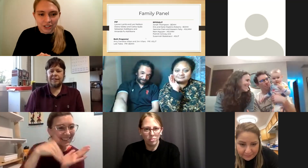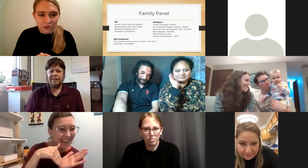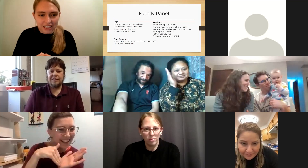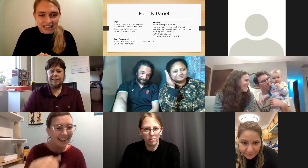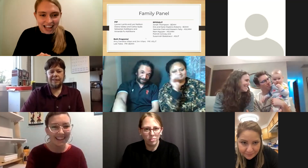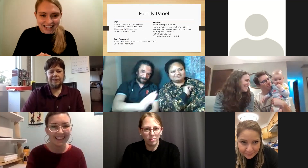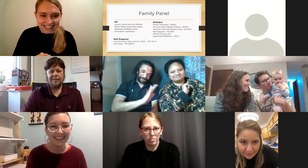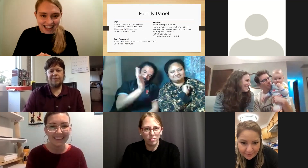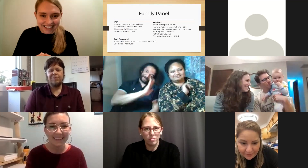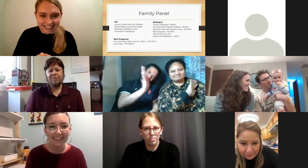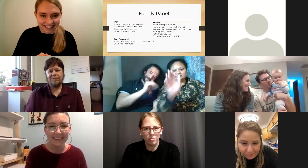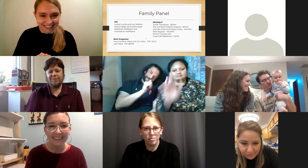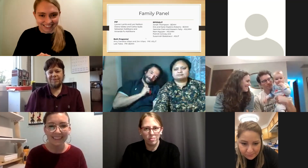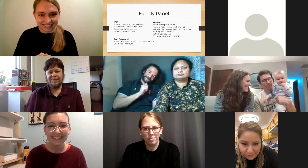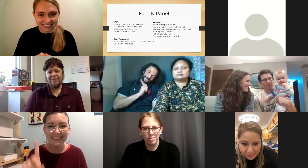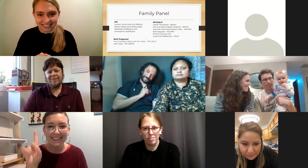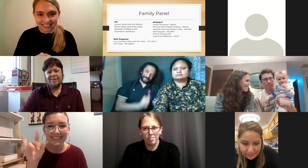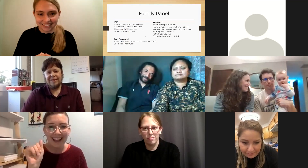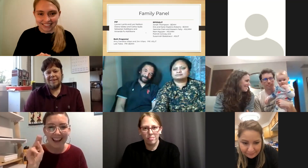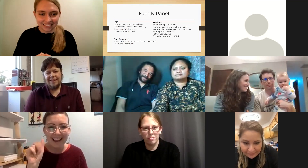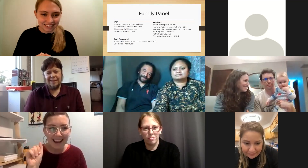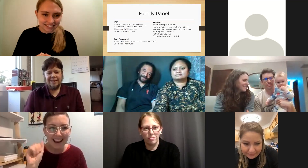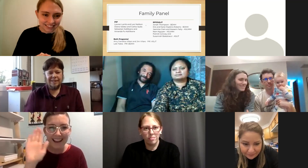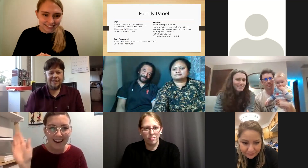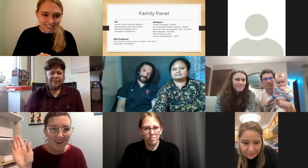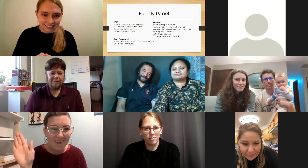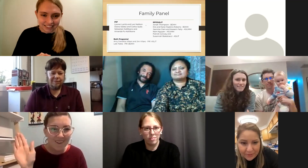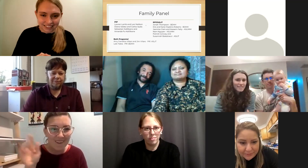Chu and Loki, hi. Hi again.